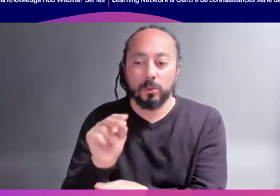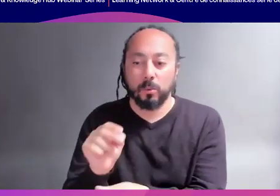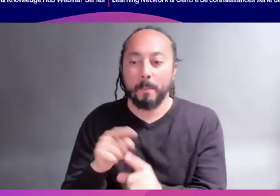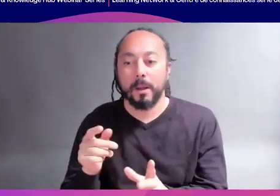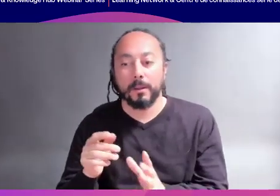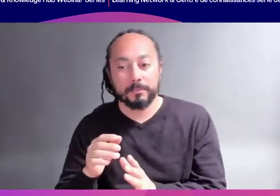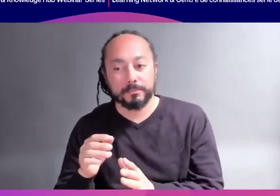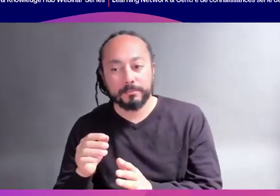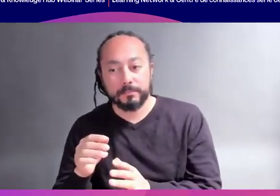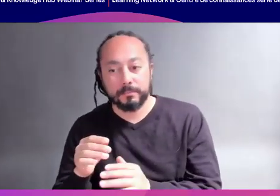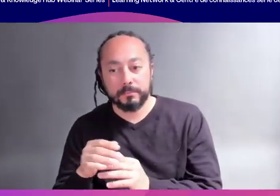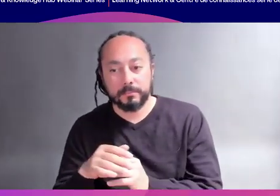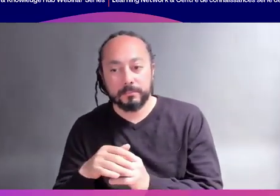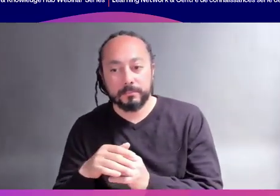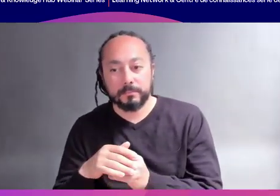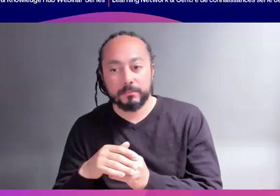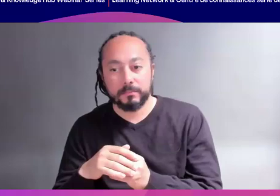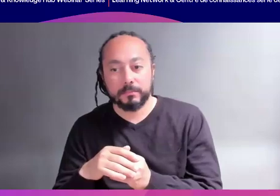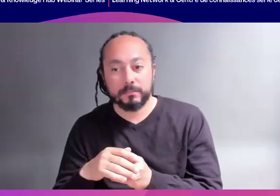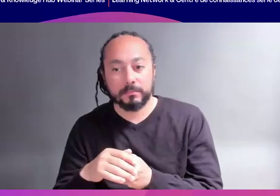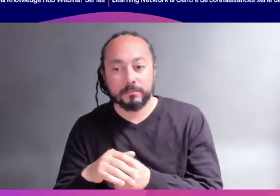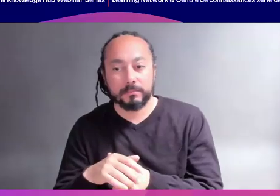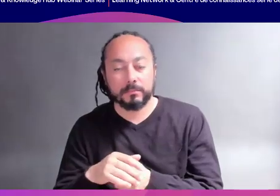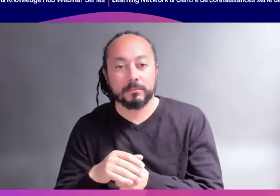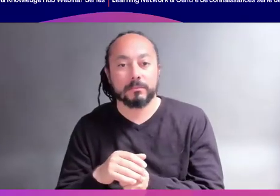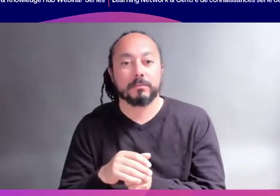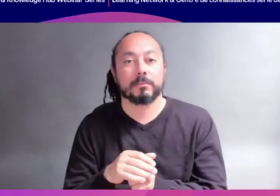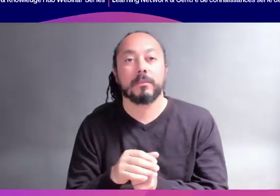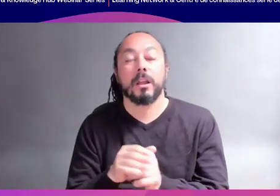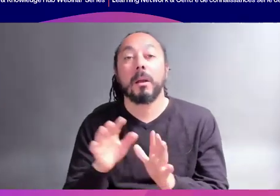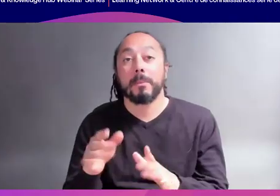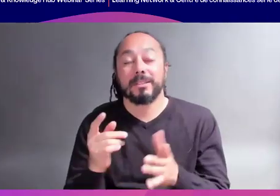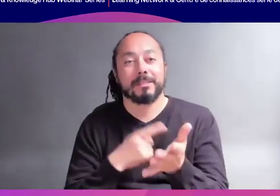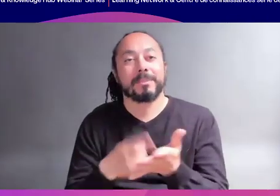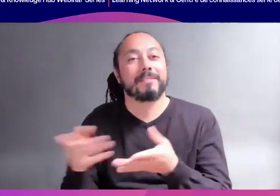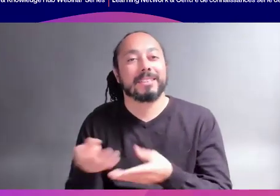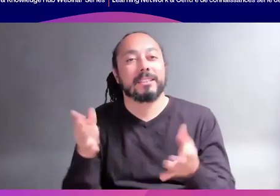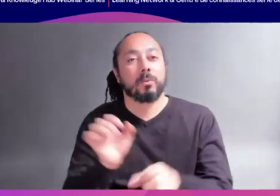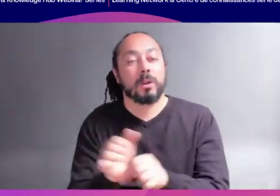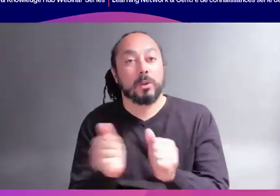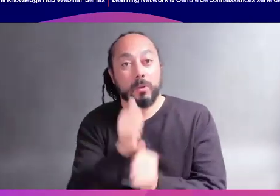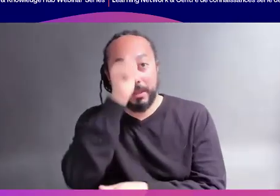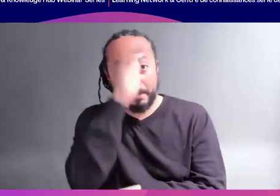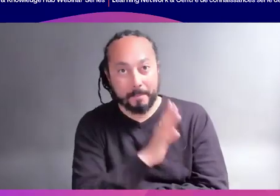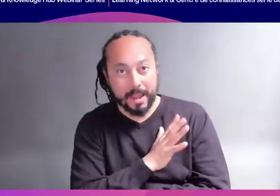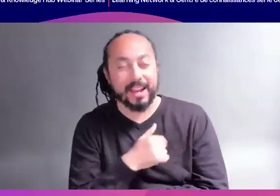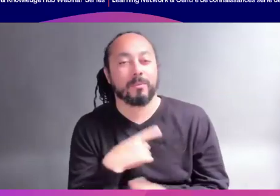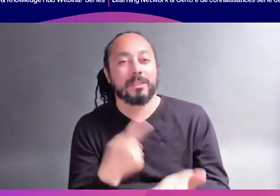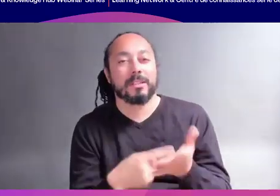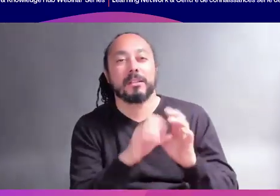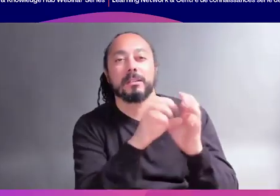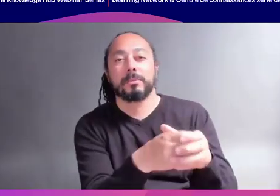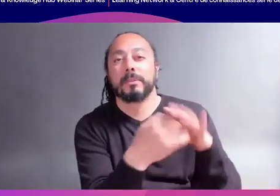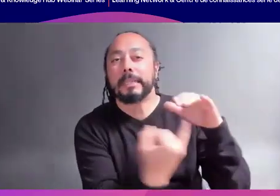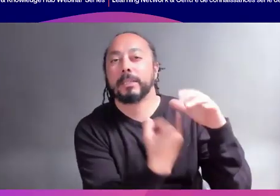I think that in terms of training facilitators working with men, and we've been talking about silos, I think one of the